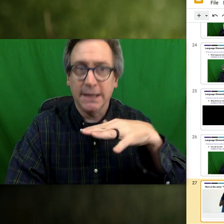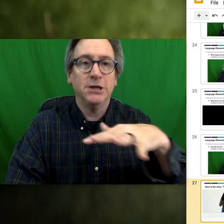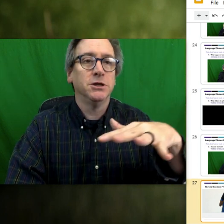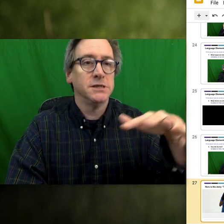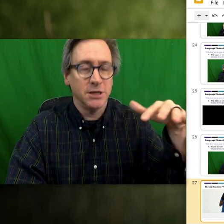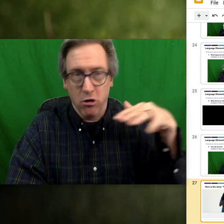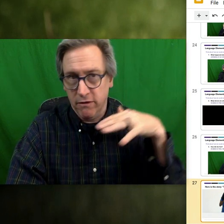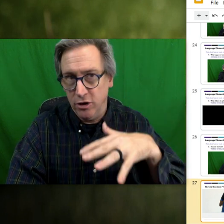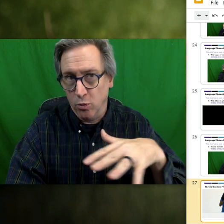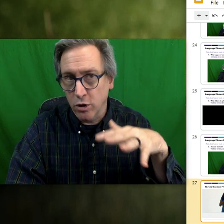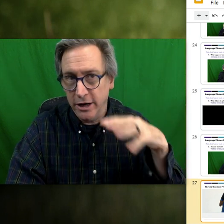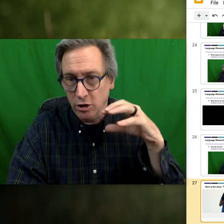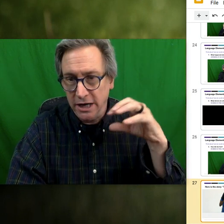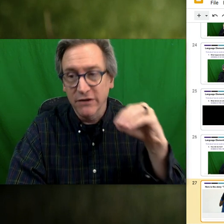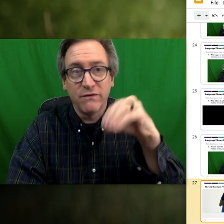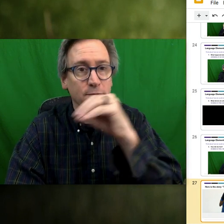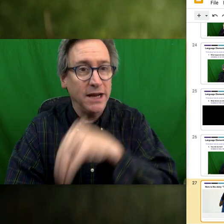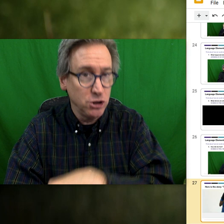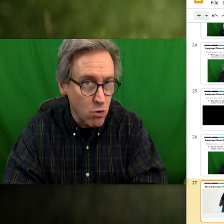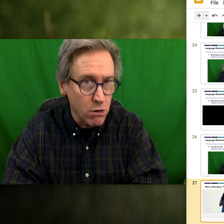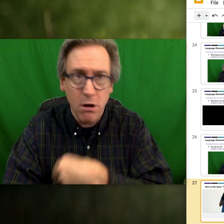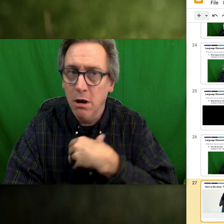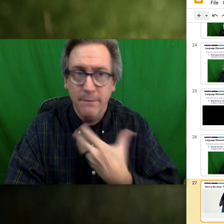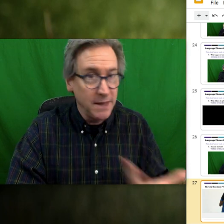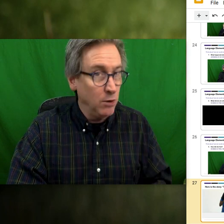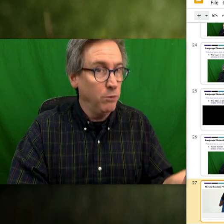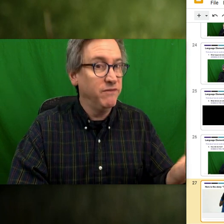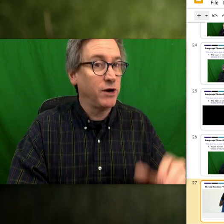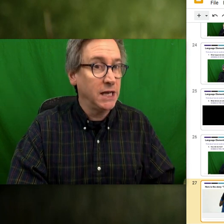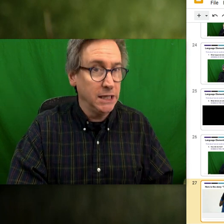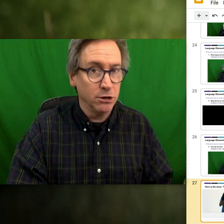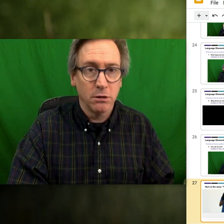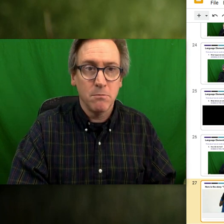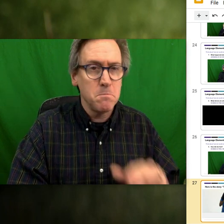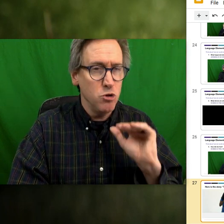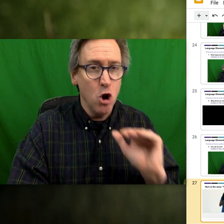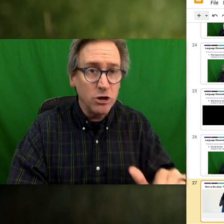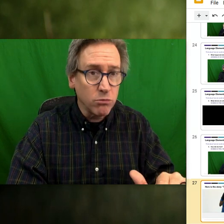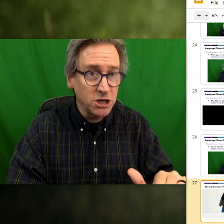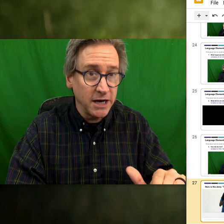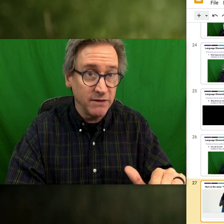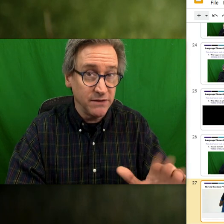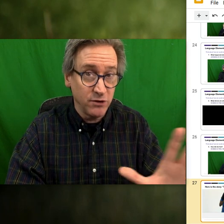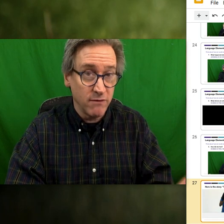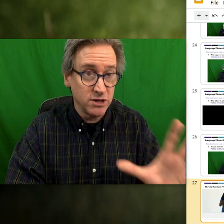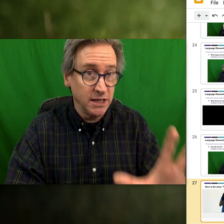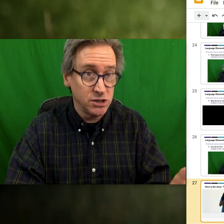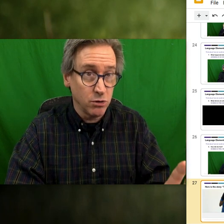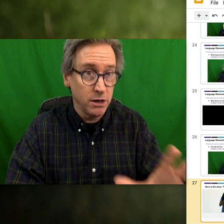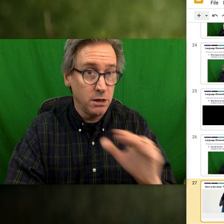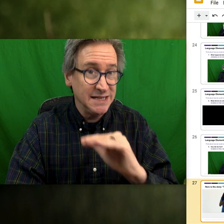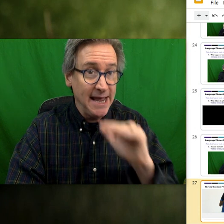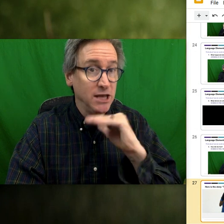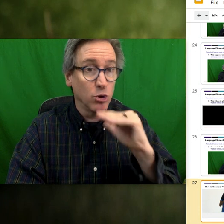spatial relations and all, and your information order, it will be very clear. No need to rush any of this if you're ever telling a